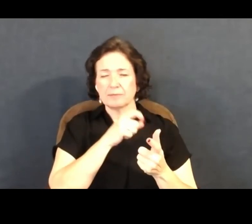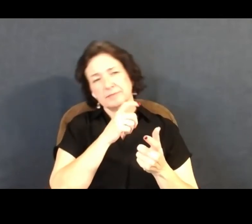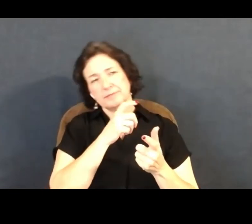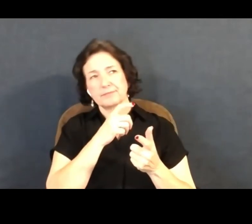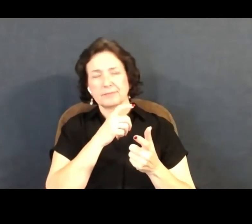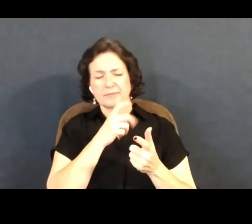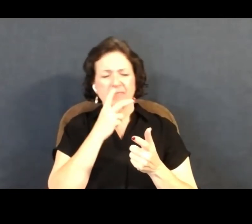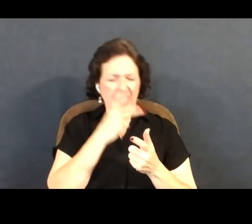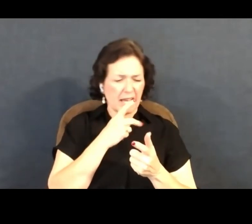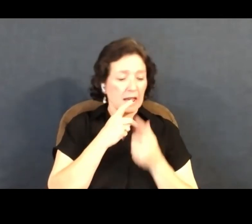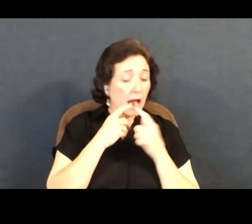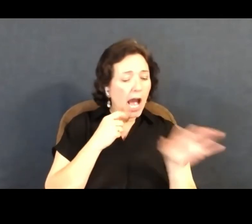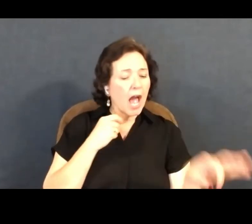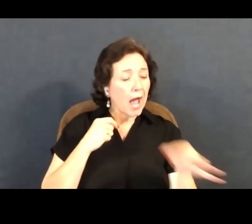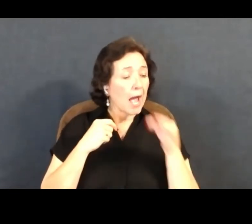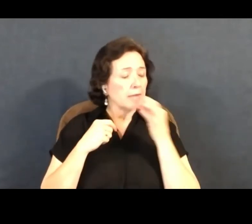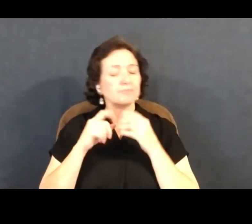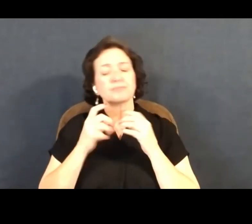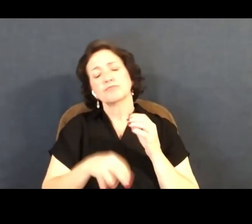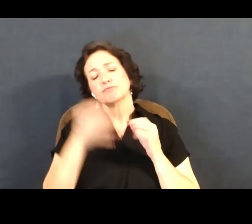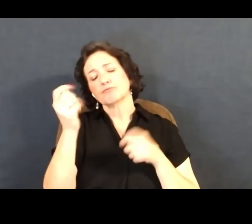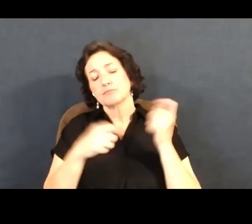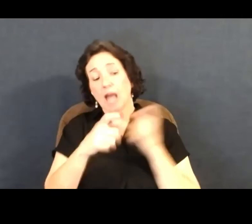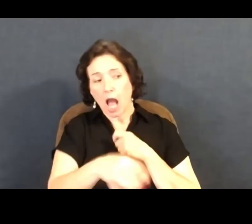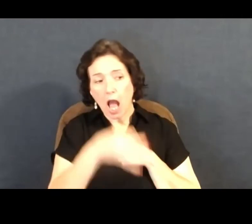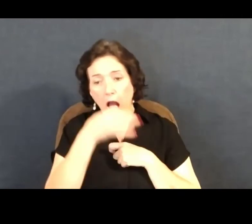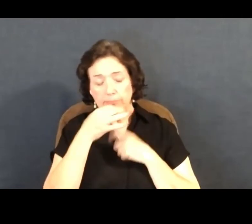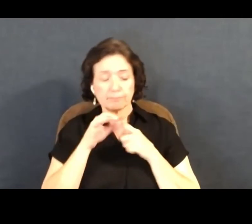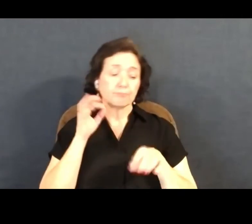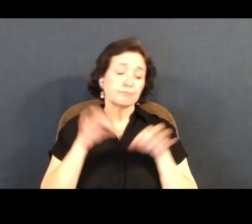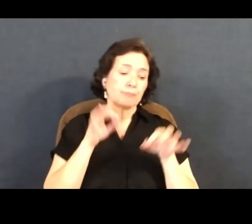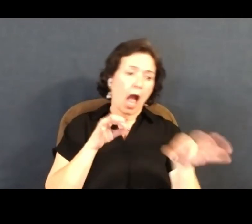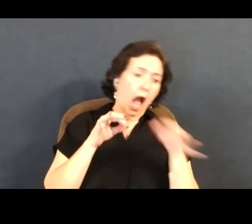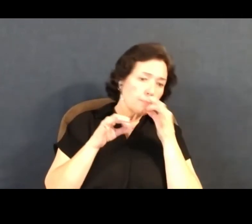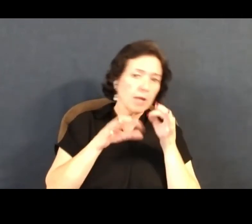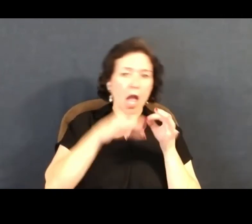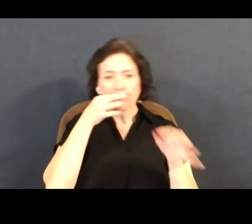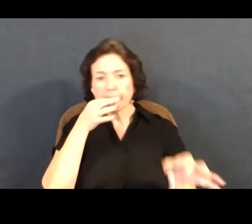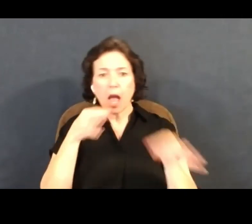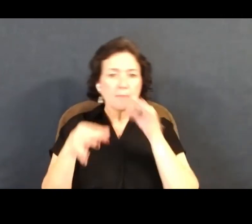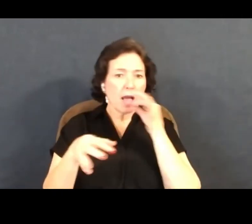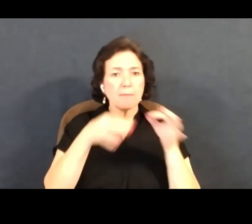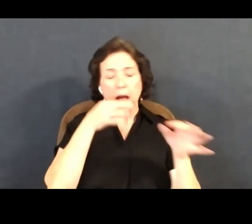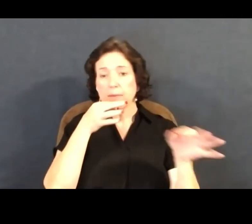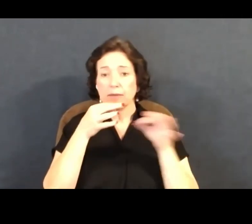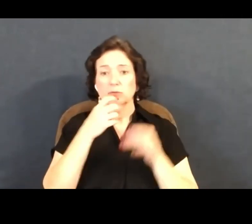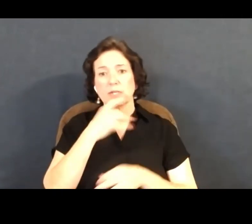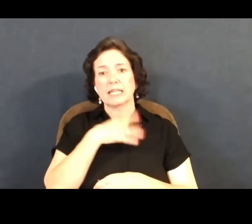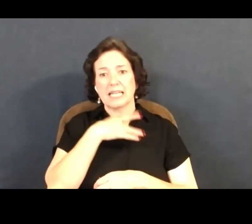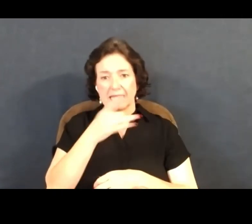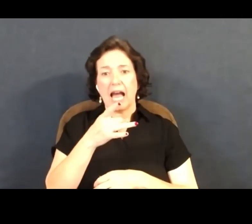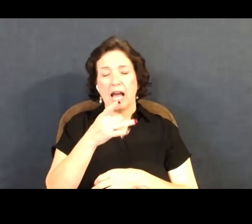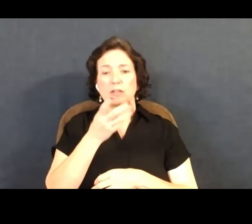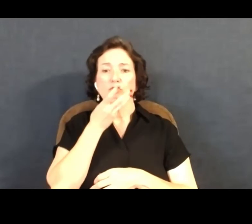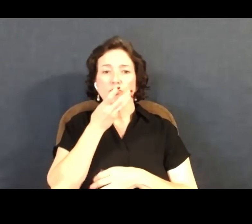here and a strawberry there and another strawberry and another strawberry and another strawberry. And he began to like strawberry pie, and he